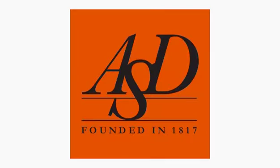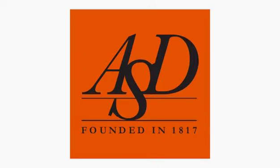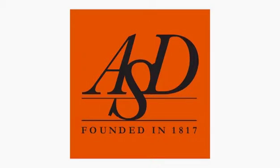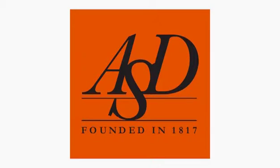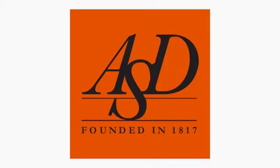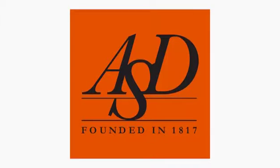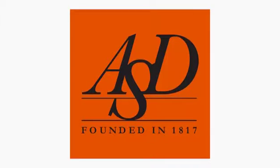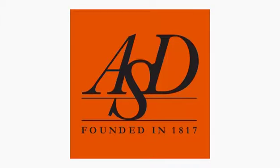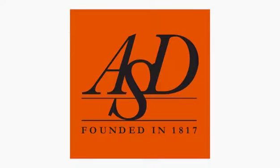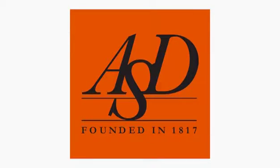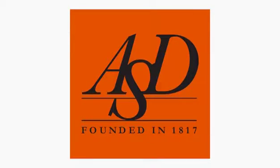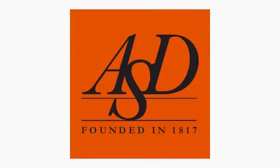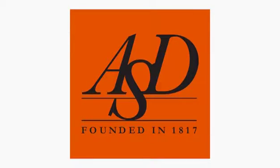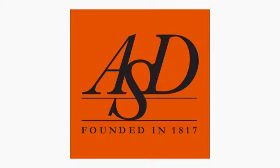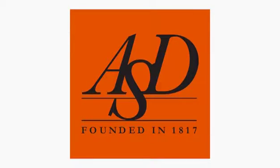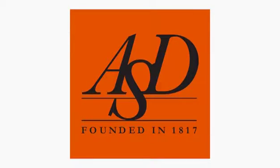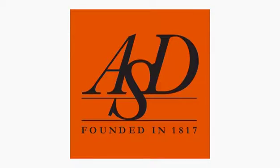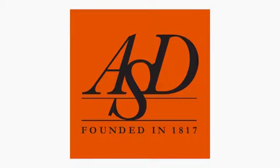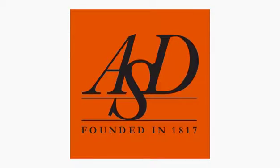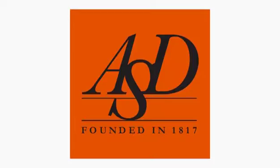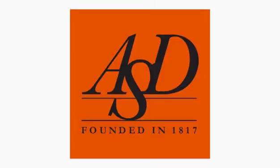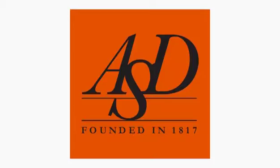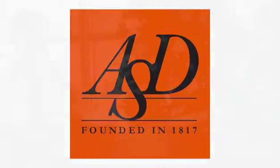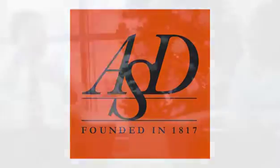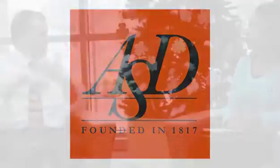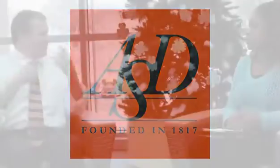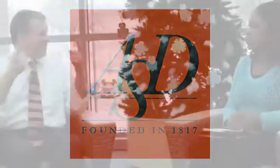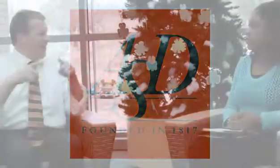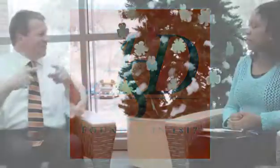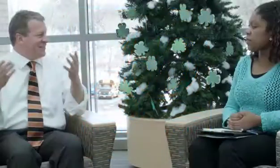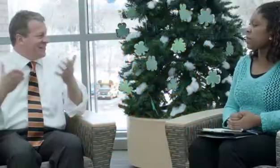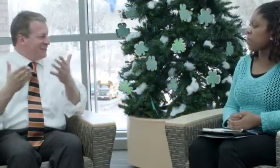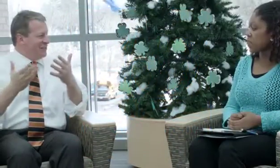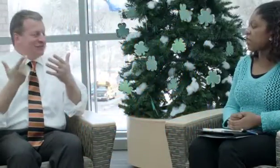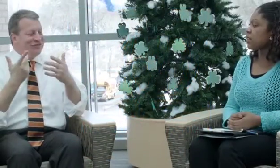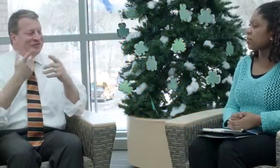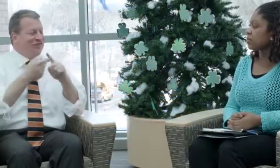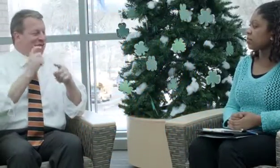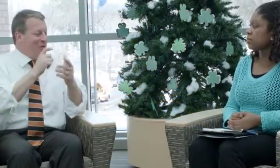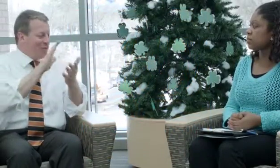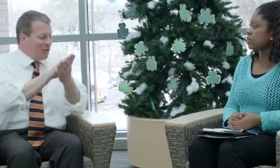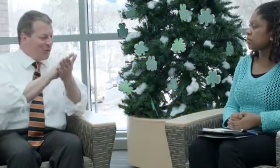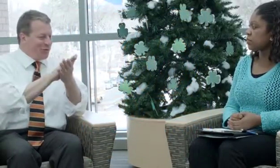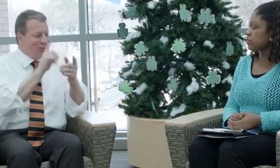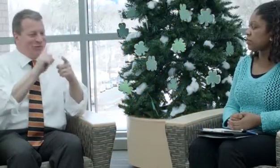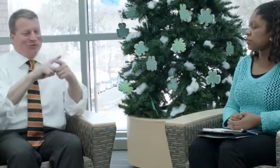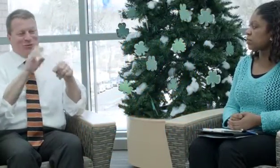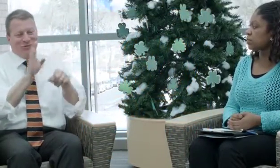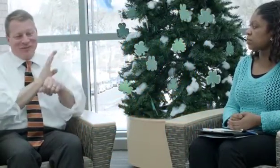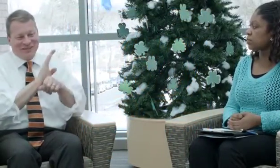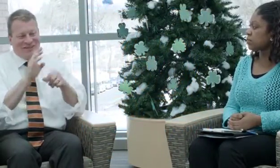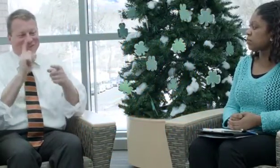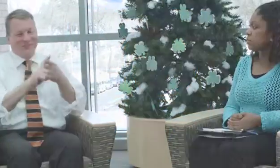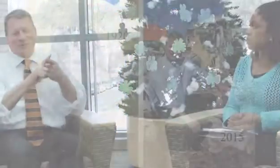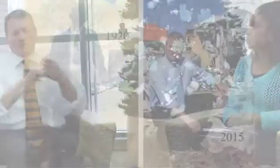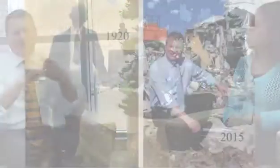As the Executive Director for the American School for the Deaf, my job is to oversee all programs happening on campus, from the school to the